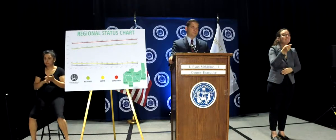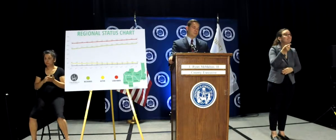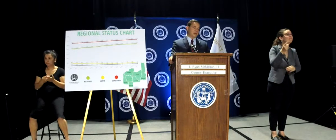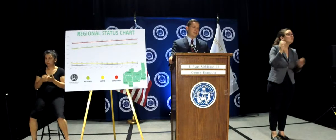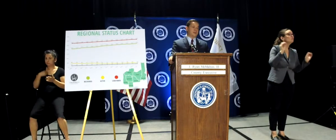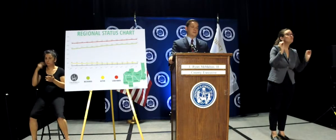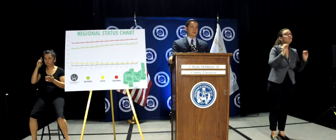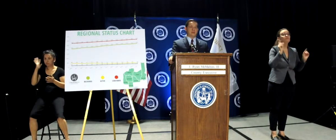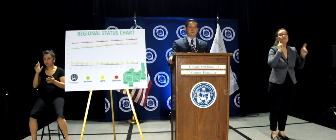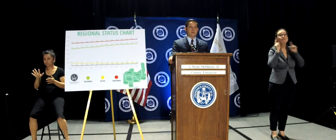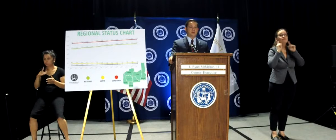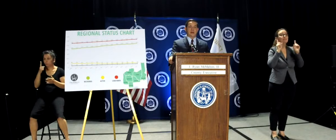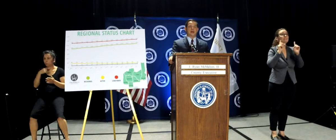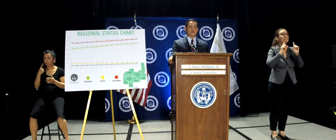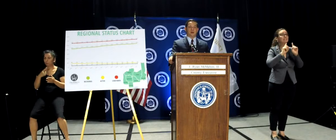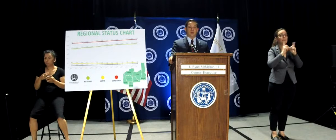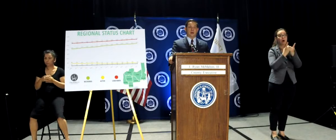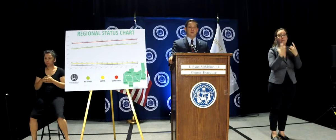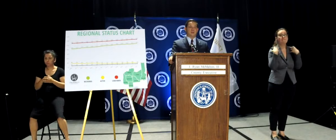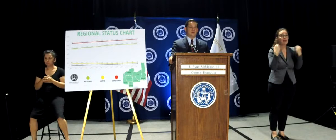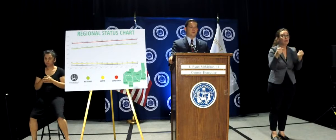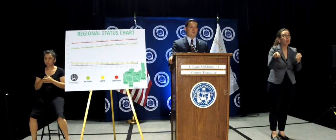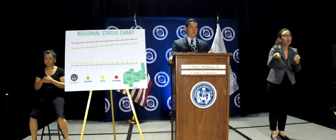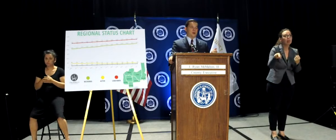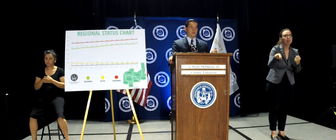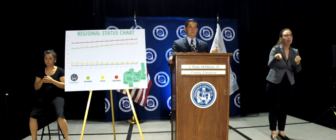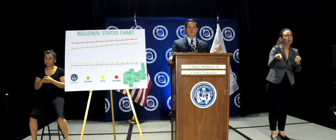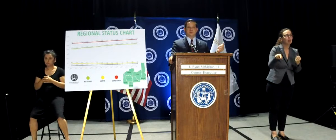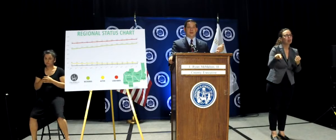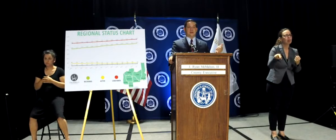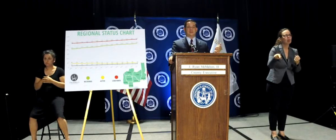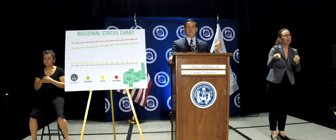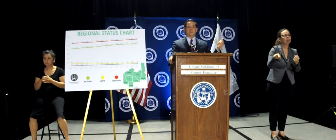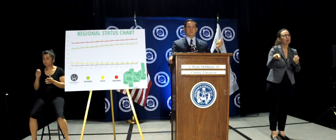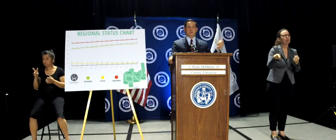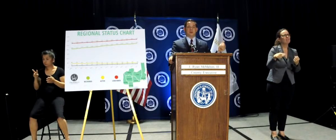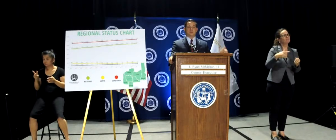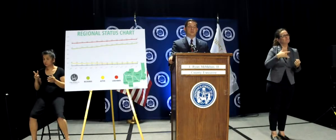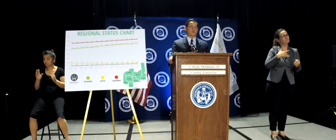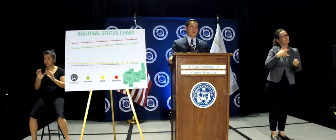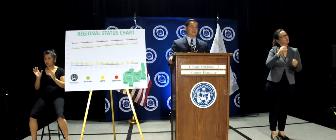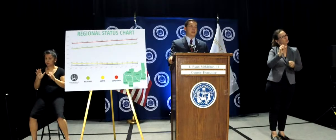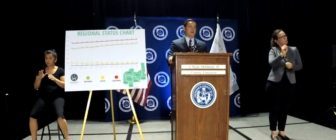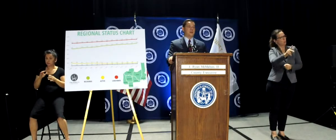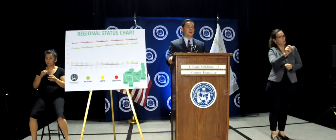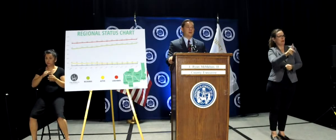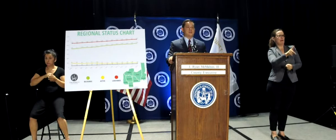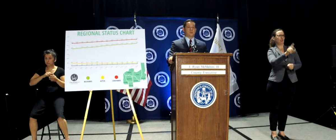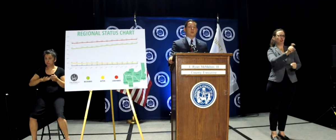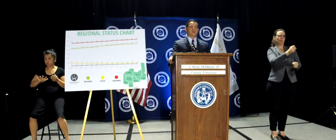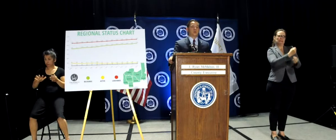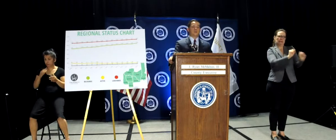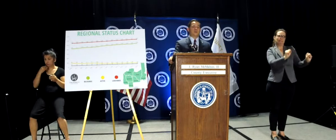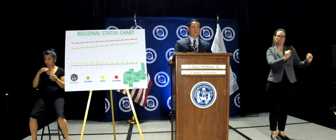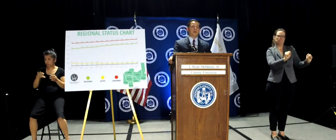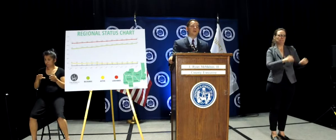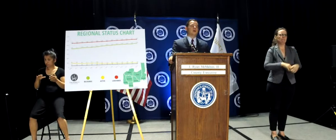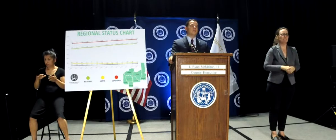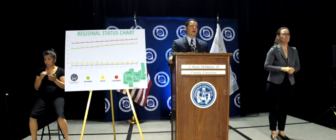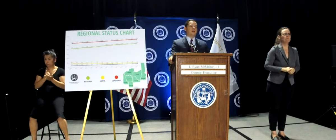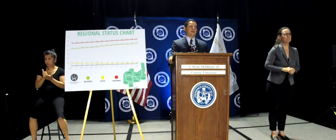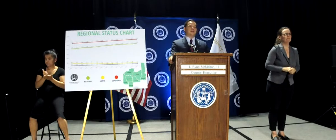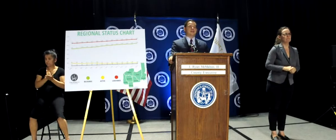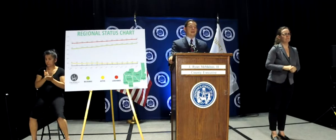efforts. Now, that doesn't mean that the media is not going to hear about it from a parent, from a text, from something else, and you'll investigate it, and someone else will confirm